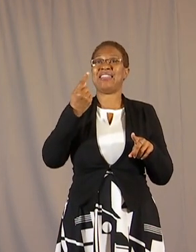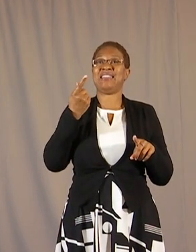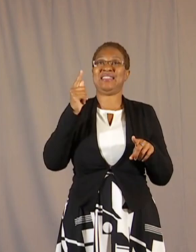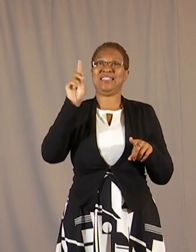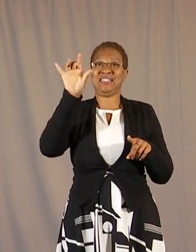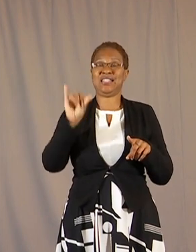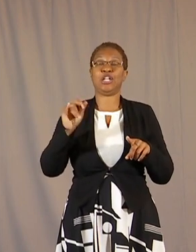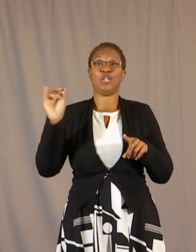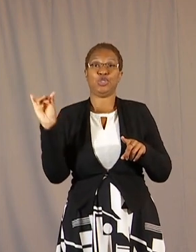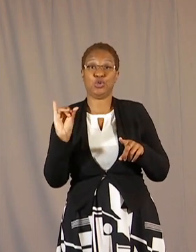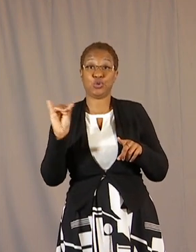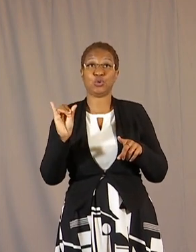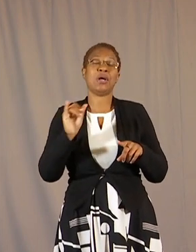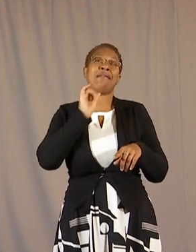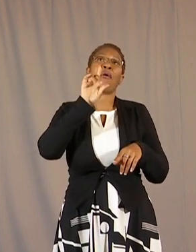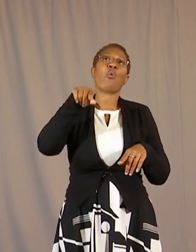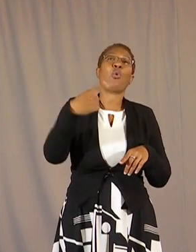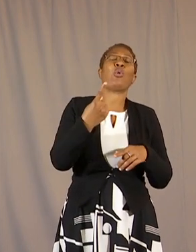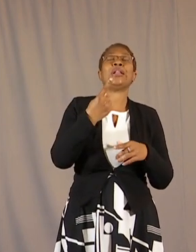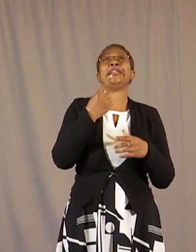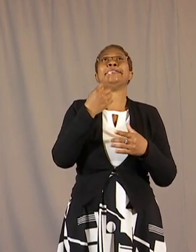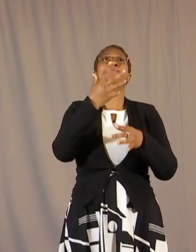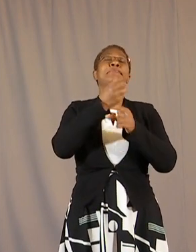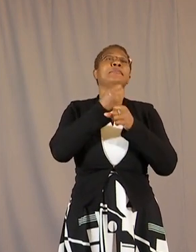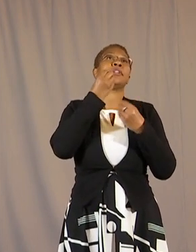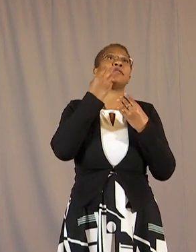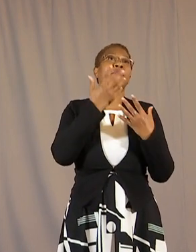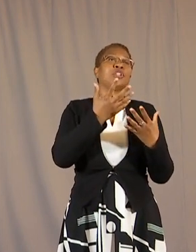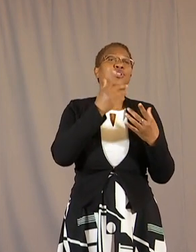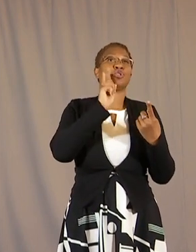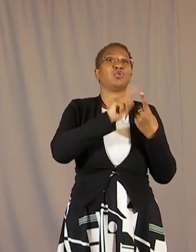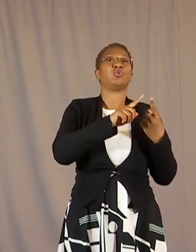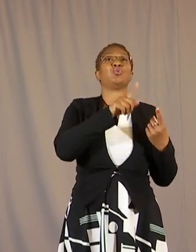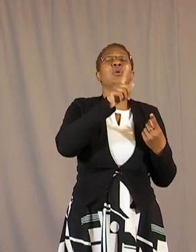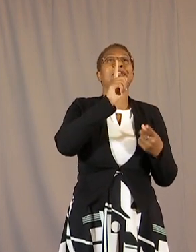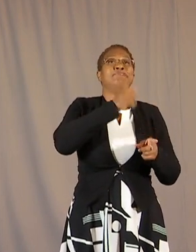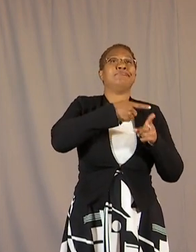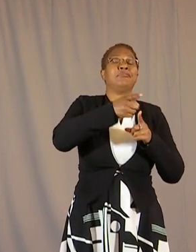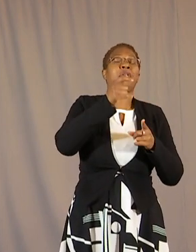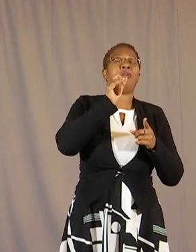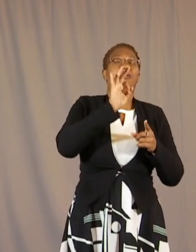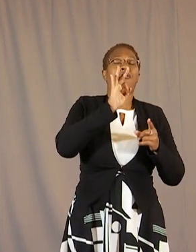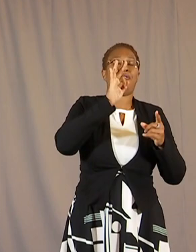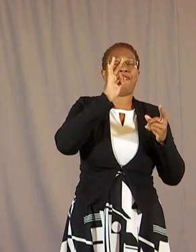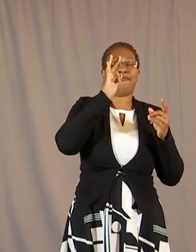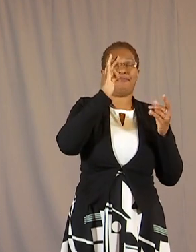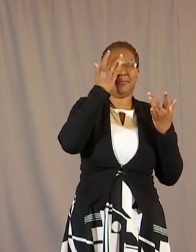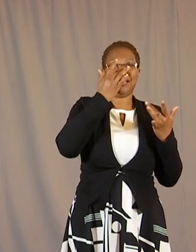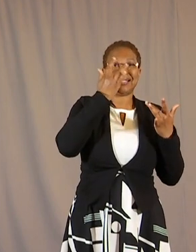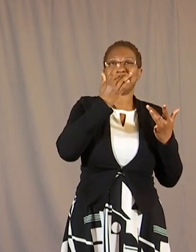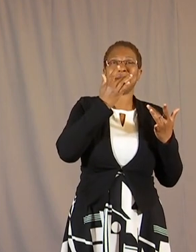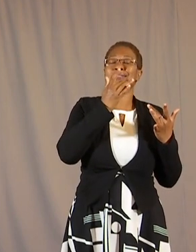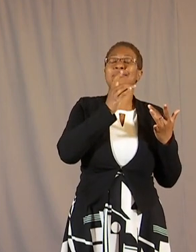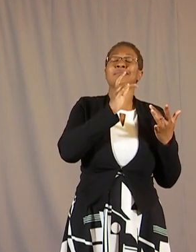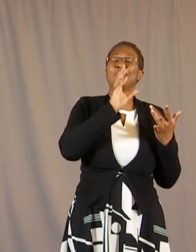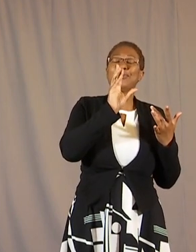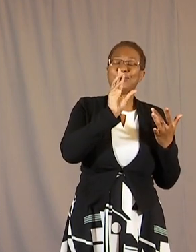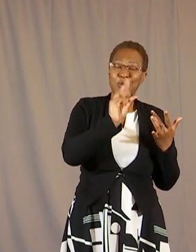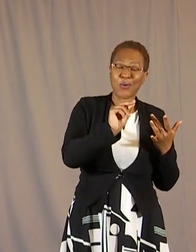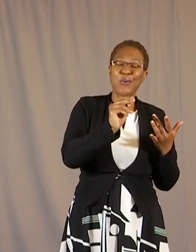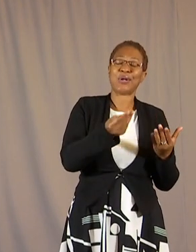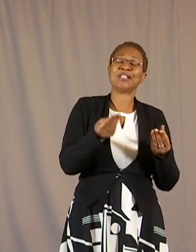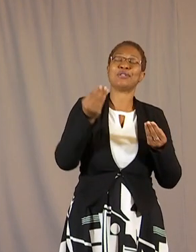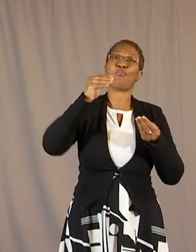okay, it's just as simple as just getting the information to the epidemiologist, it's much more complicated than that.